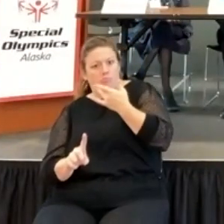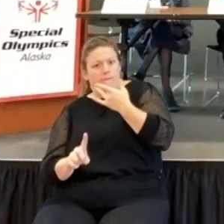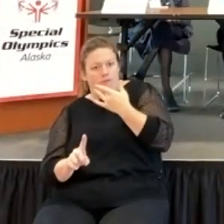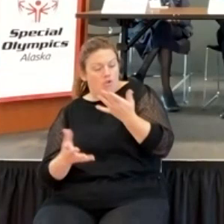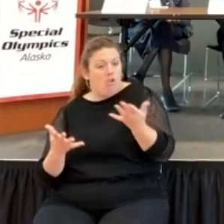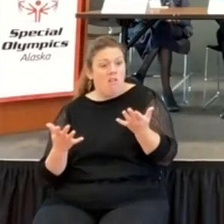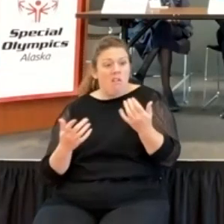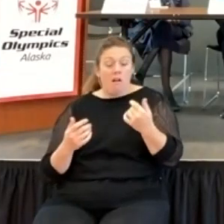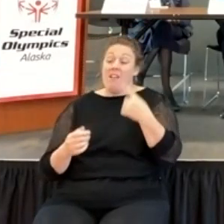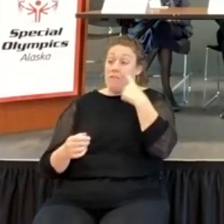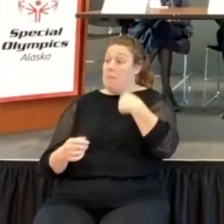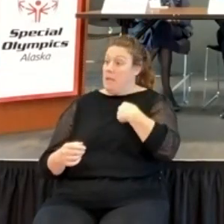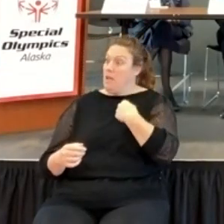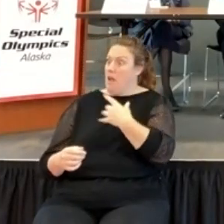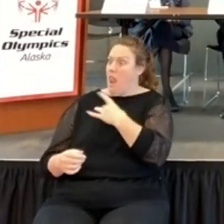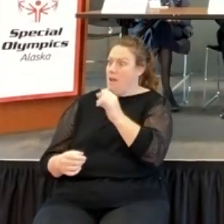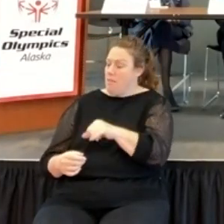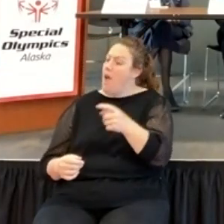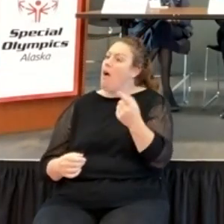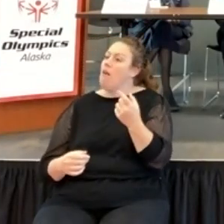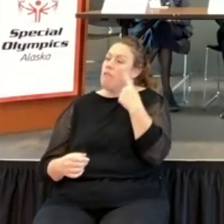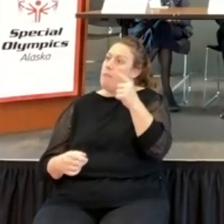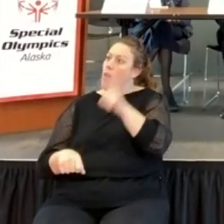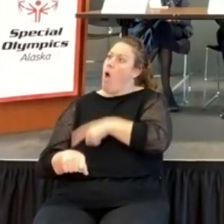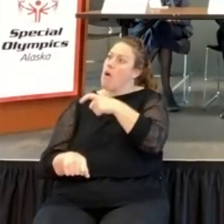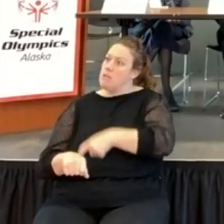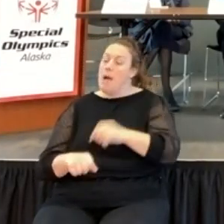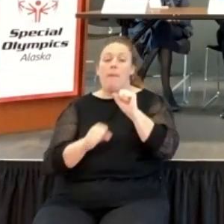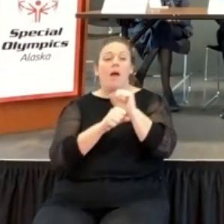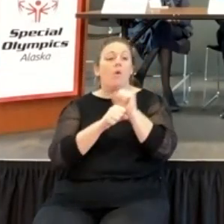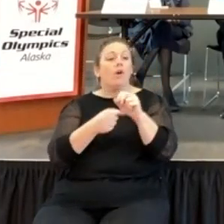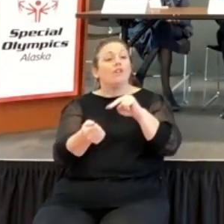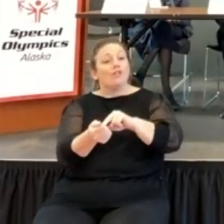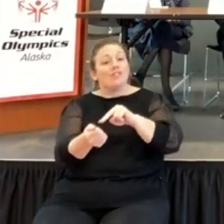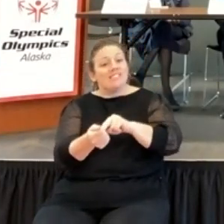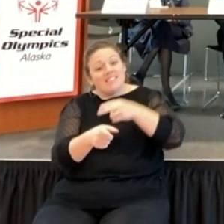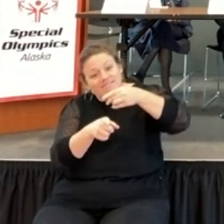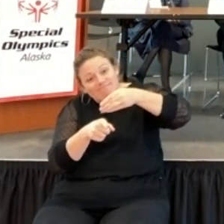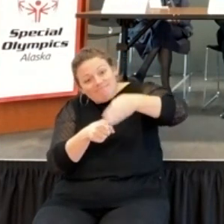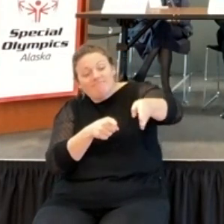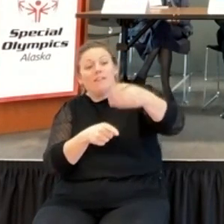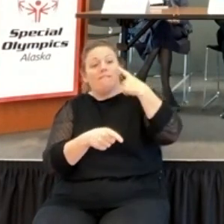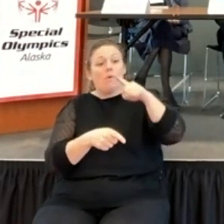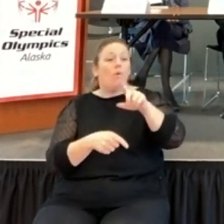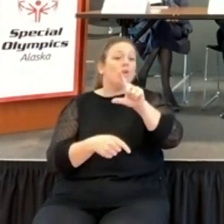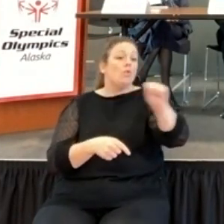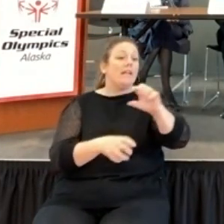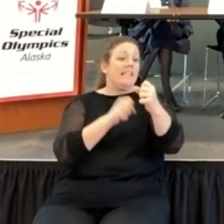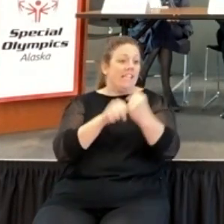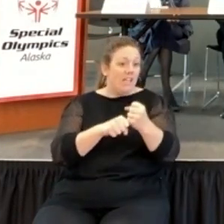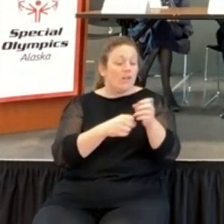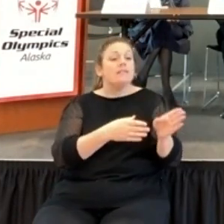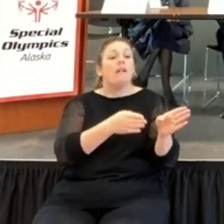me a long time. I wandered through, I was a nurse for 20 years. I moved into social services and